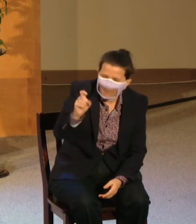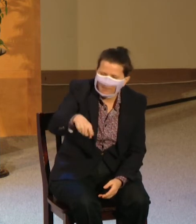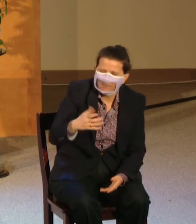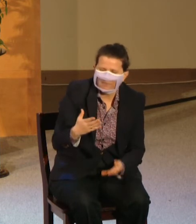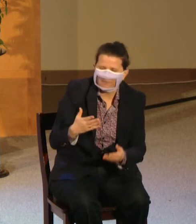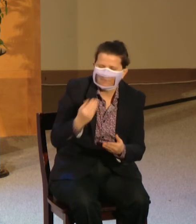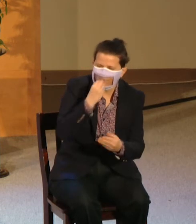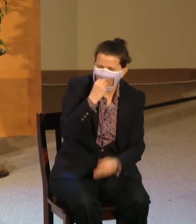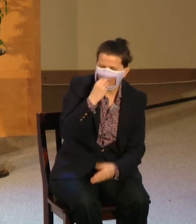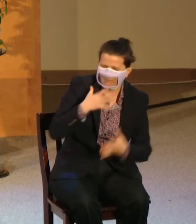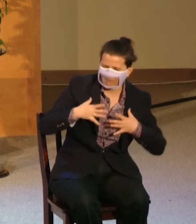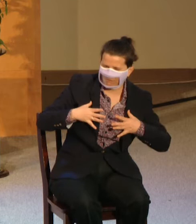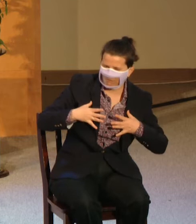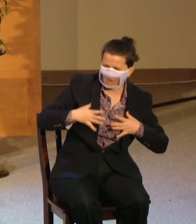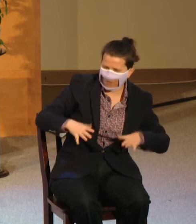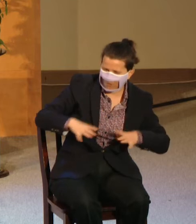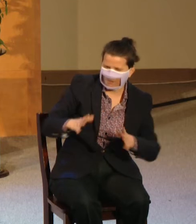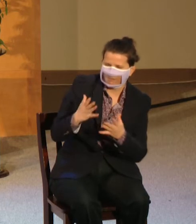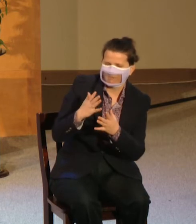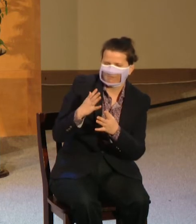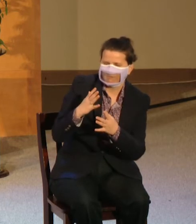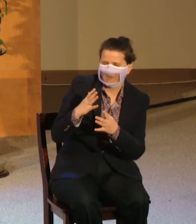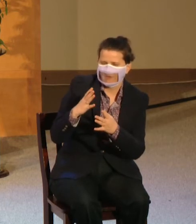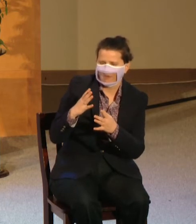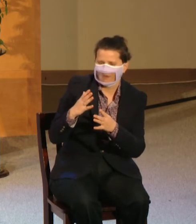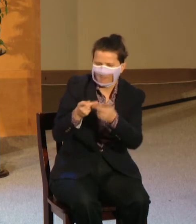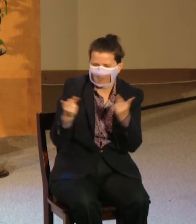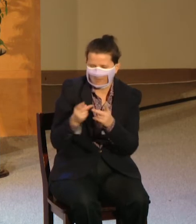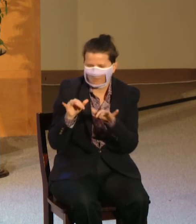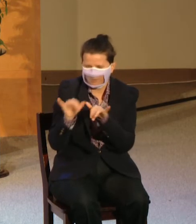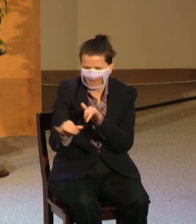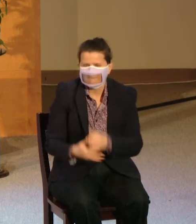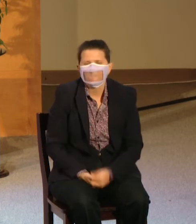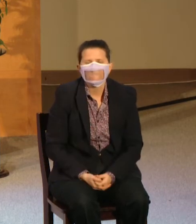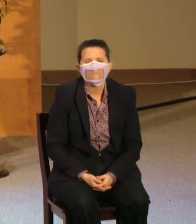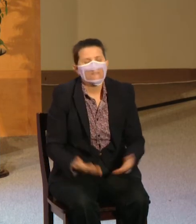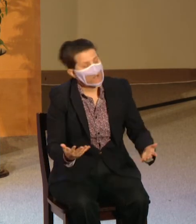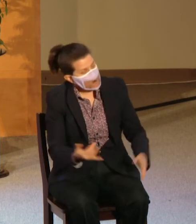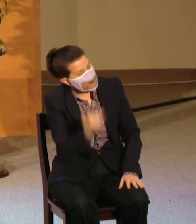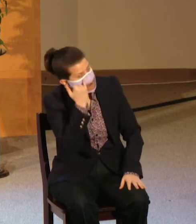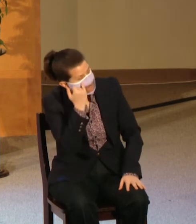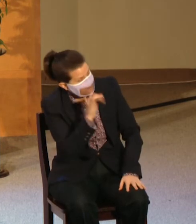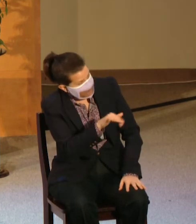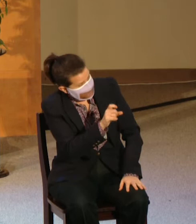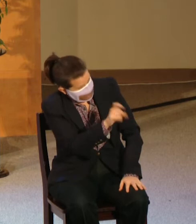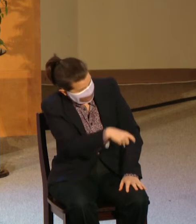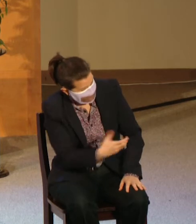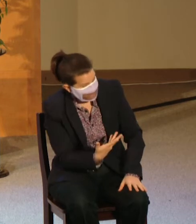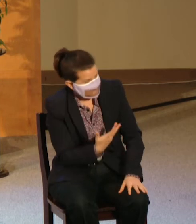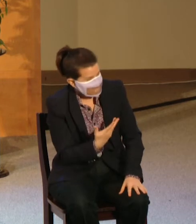shelter, not just, fuel, not just money. And the man said, well, if you're so sure that that's what you need,